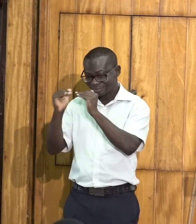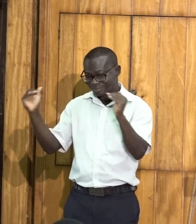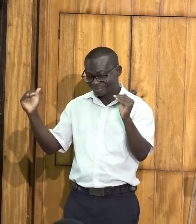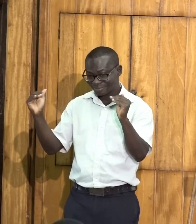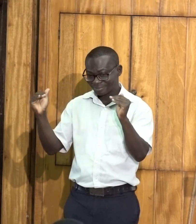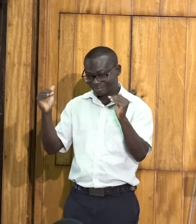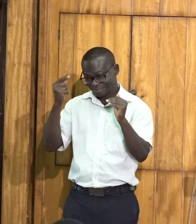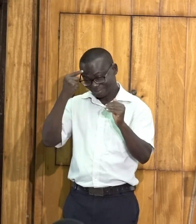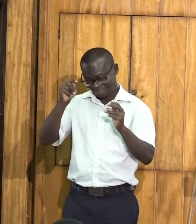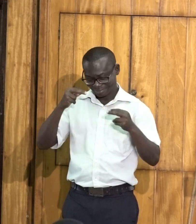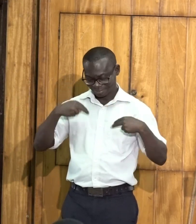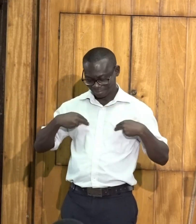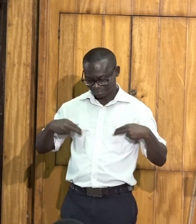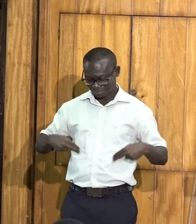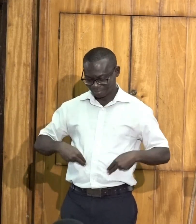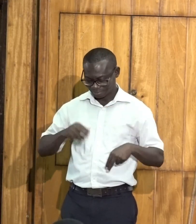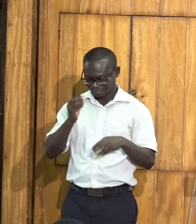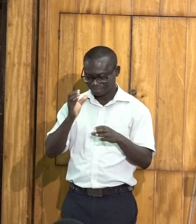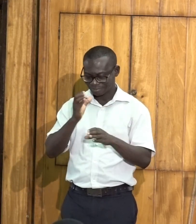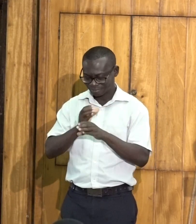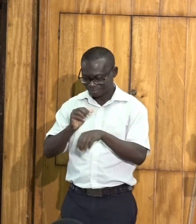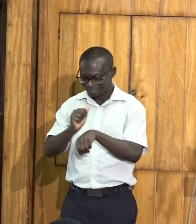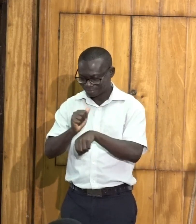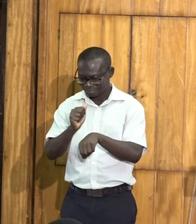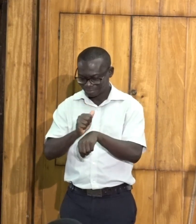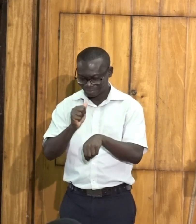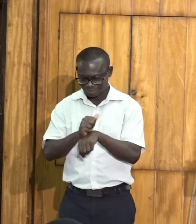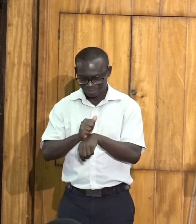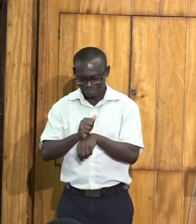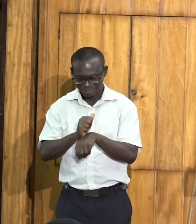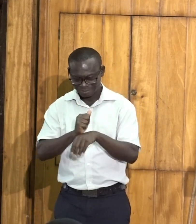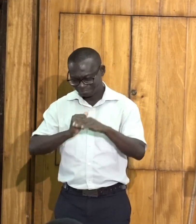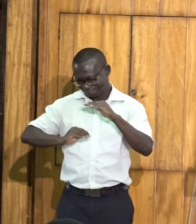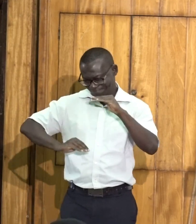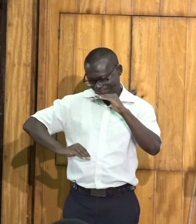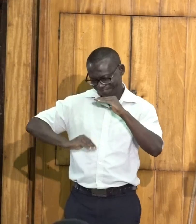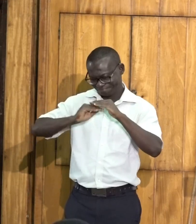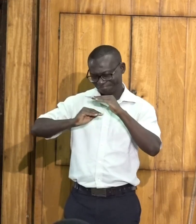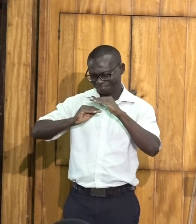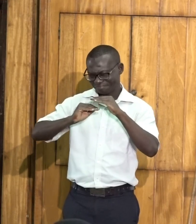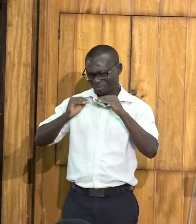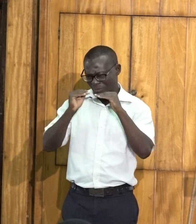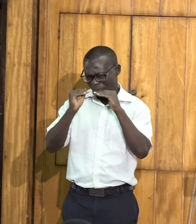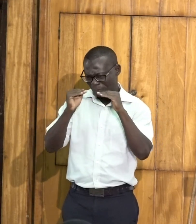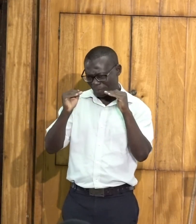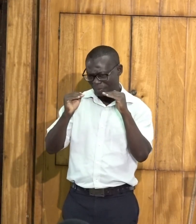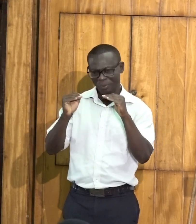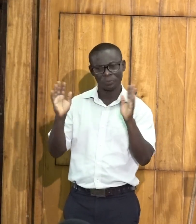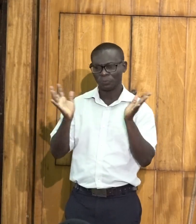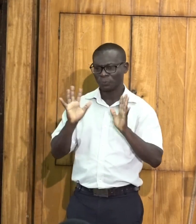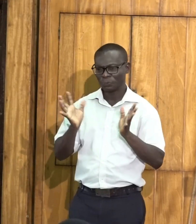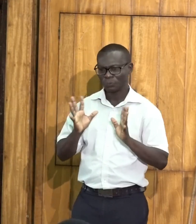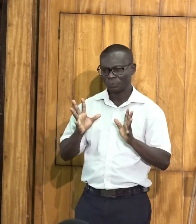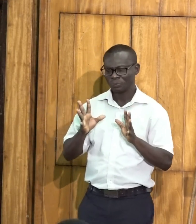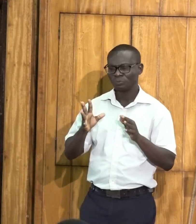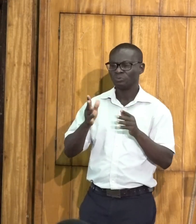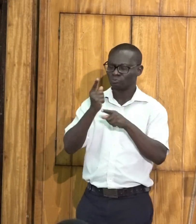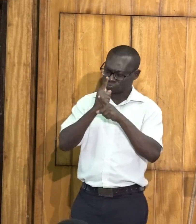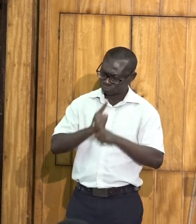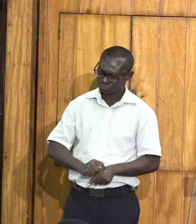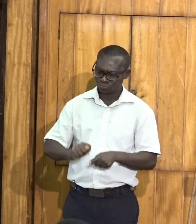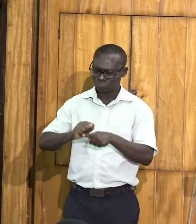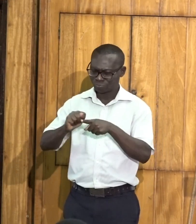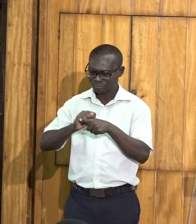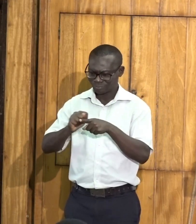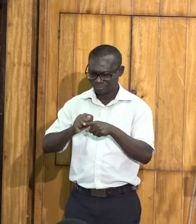for healthcare workers was not as up to date as we would like it to be, meaning we had inconsistent practices